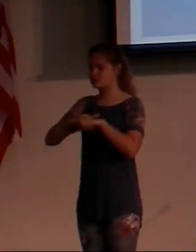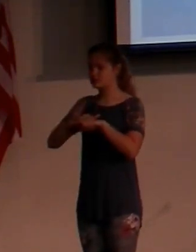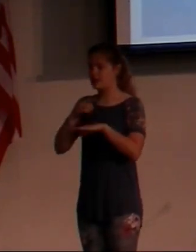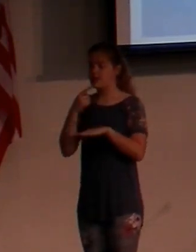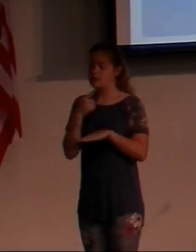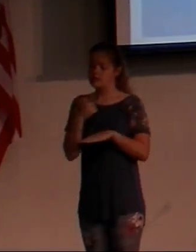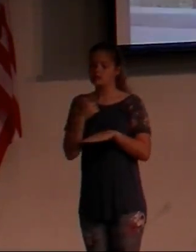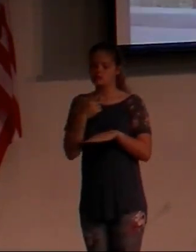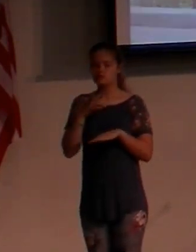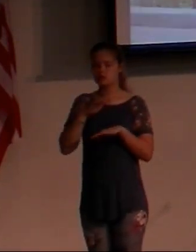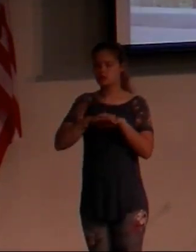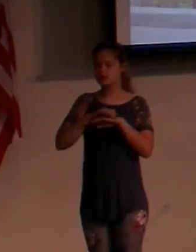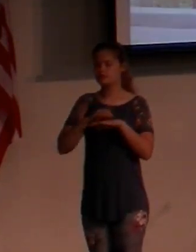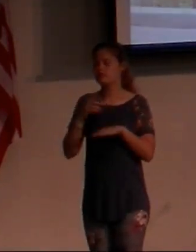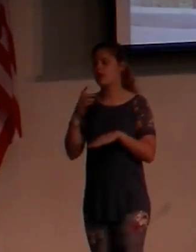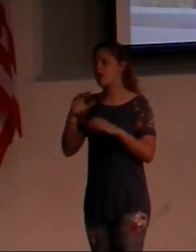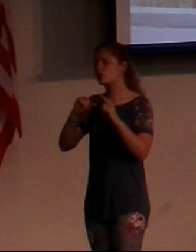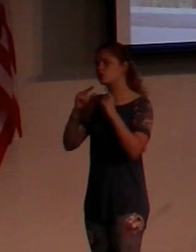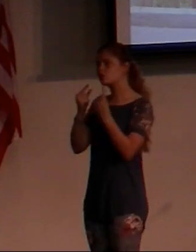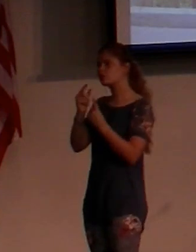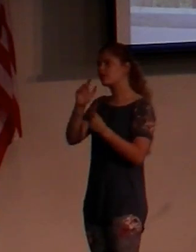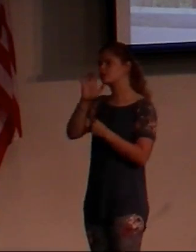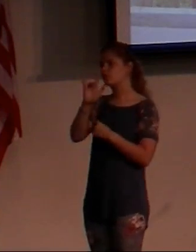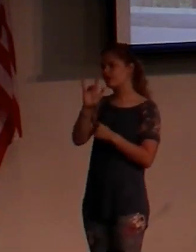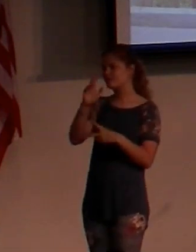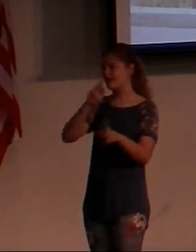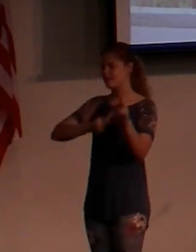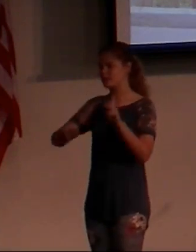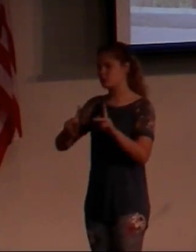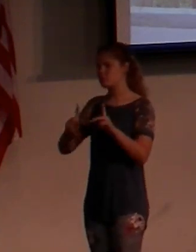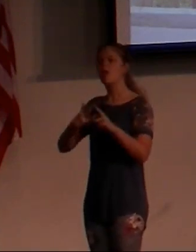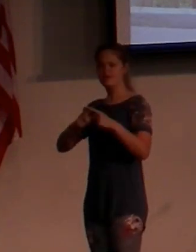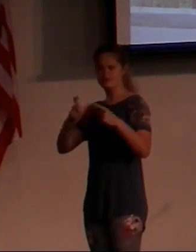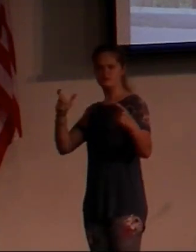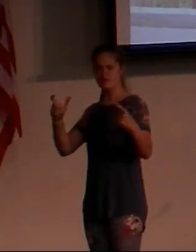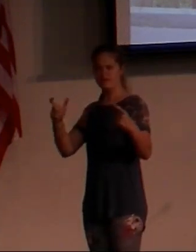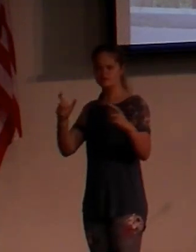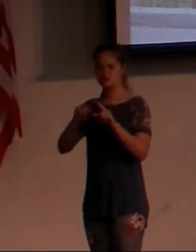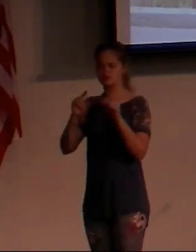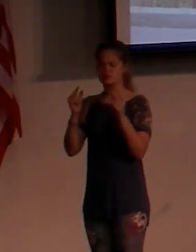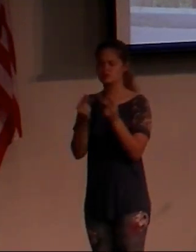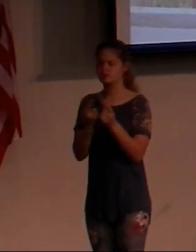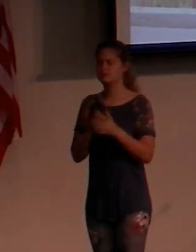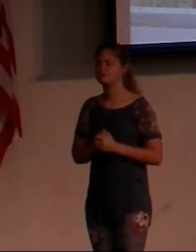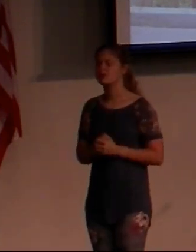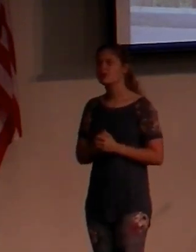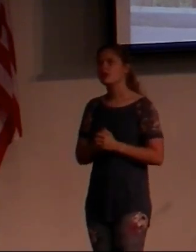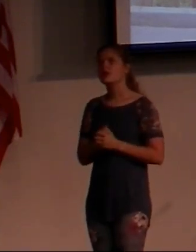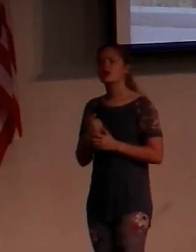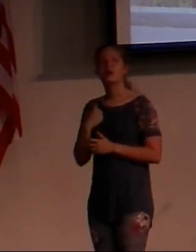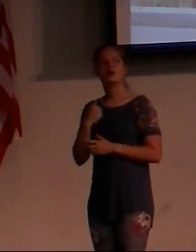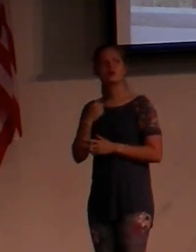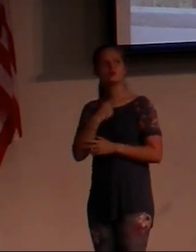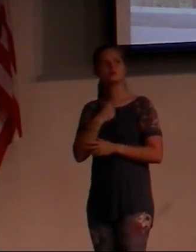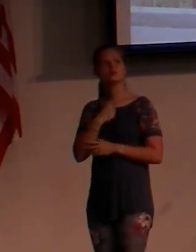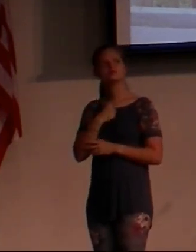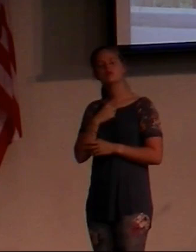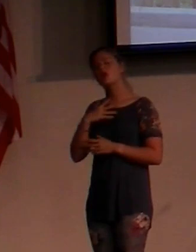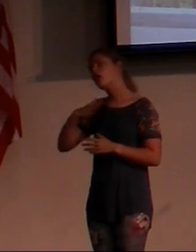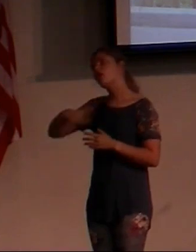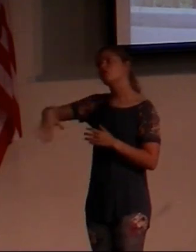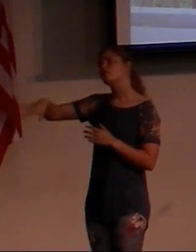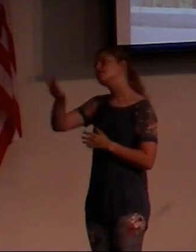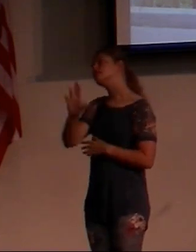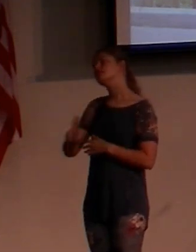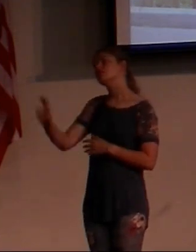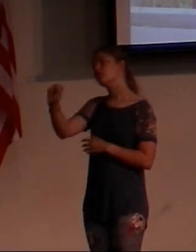speaking. And we took a group of 25 people. So it was a large group that went on this trip. And we ranged all over the United States,